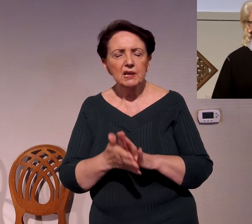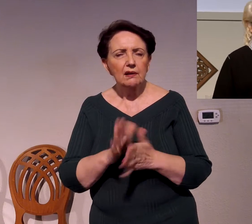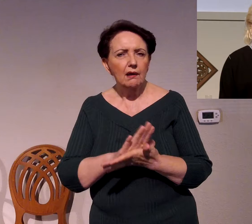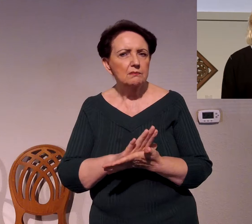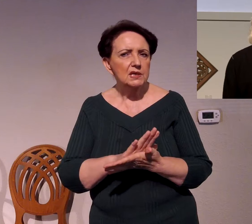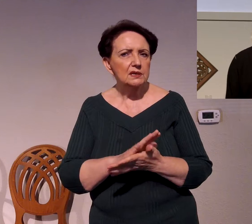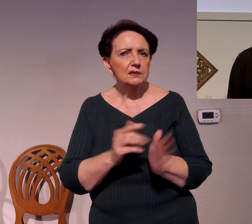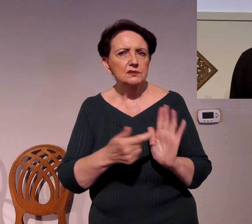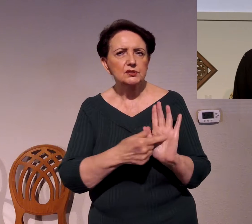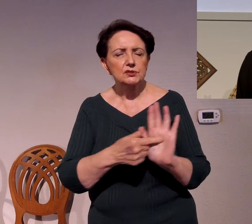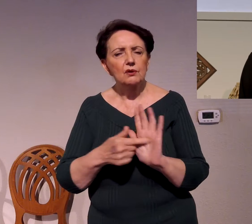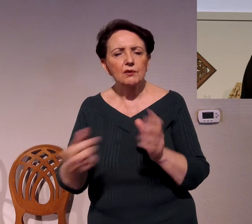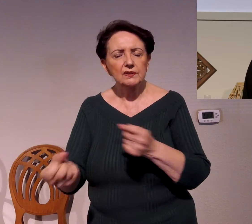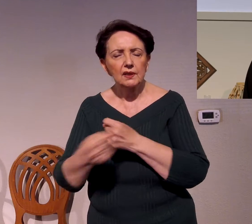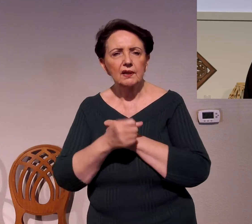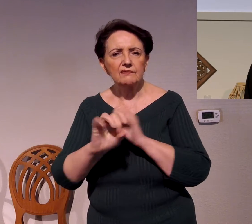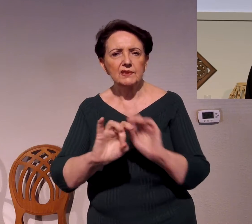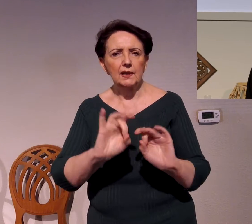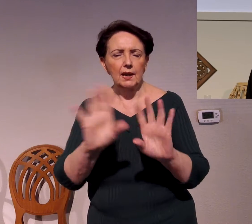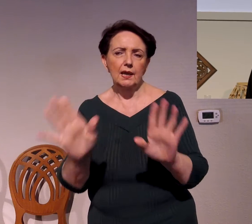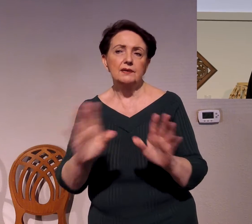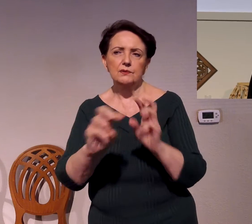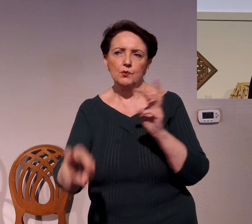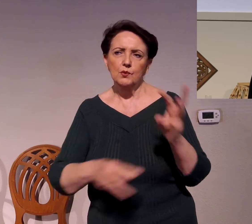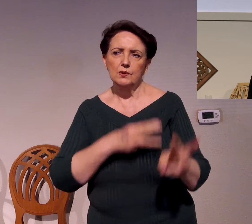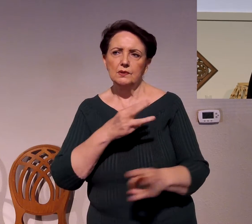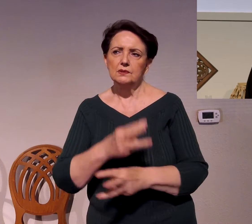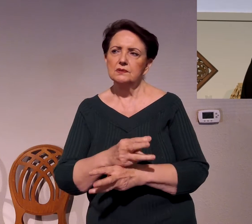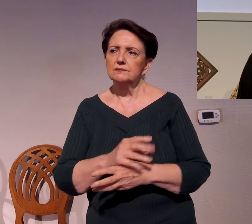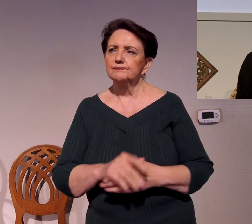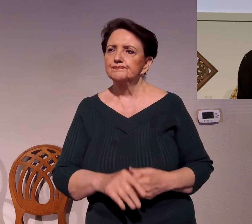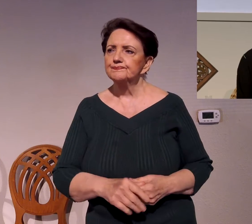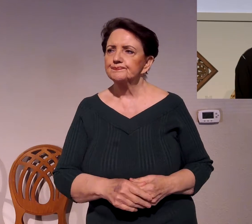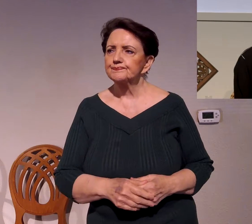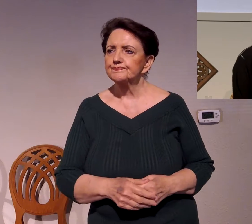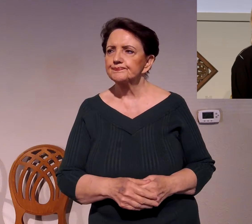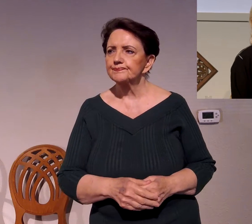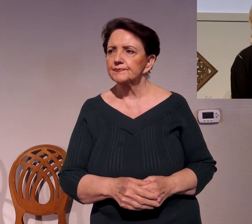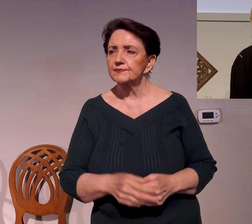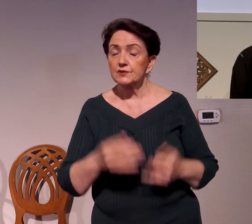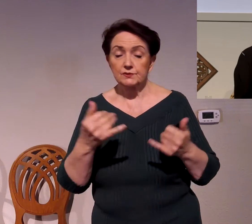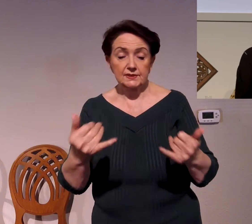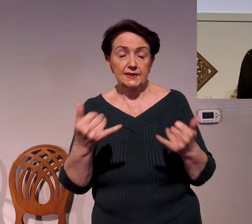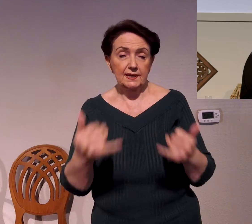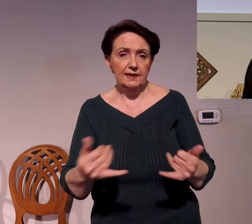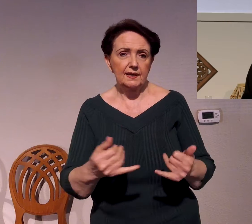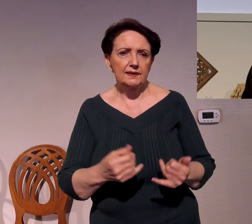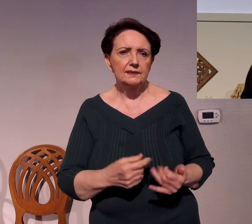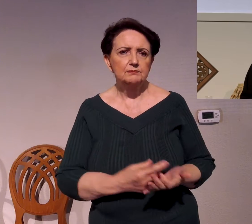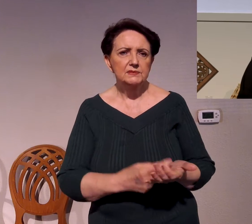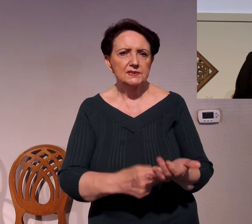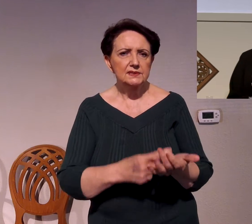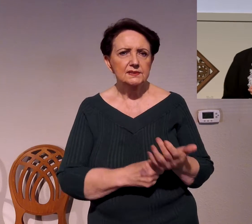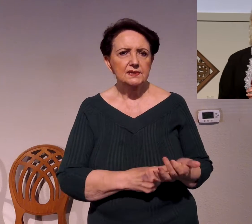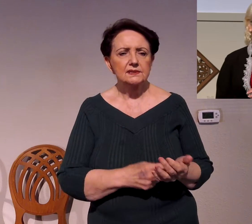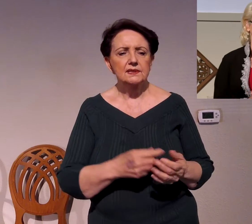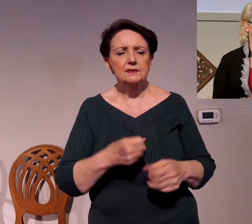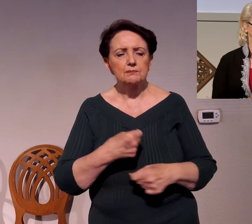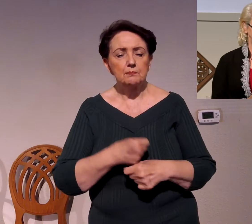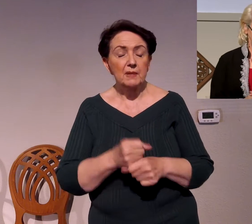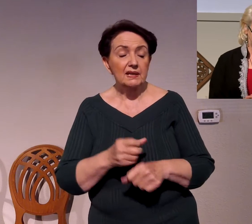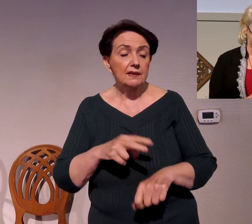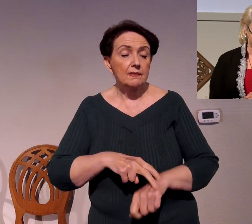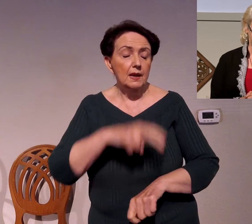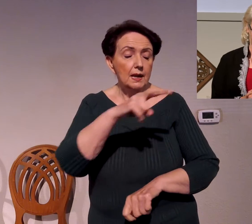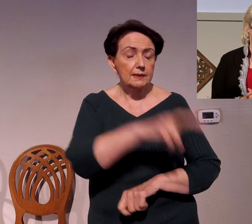being the love and the light in the world. So today I'm talking about making the leap, taking